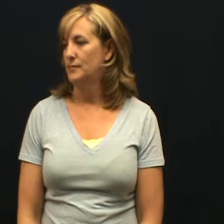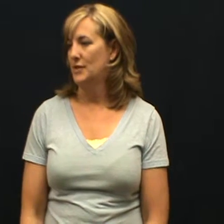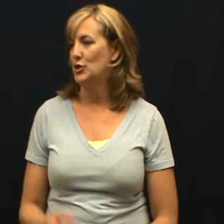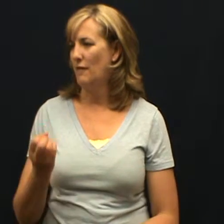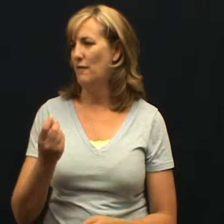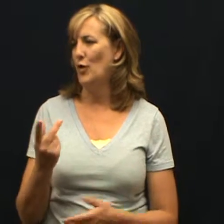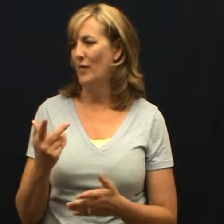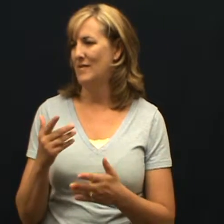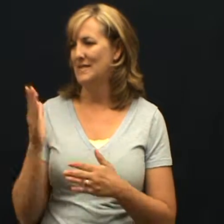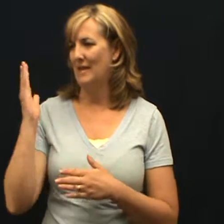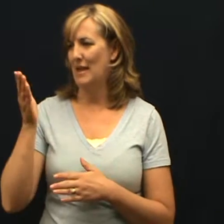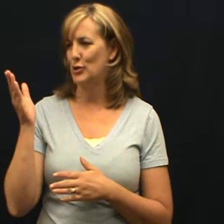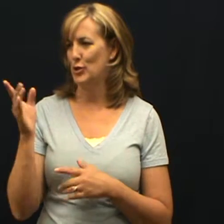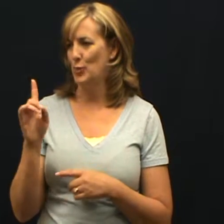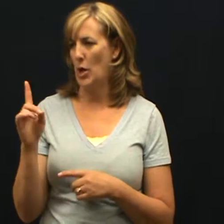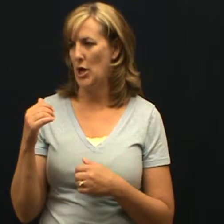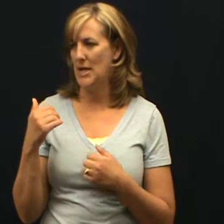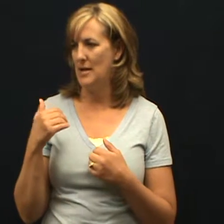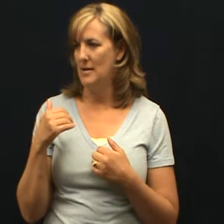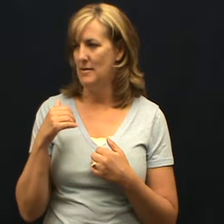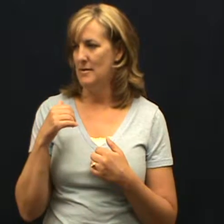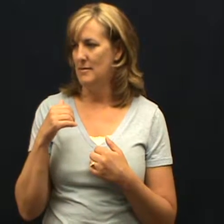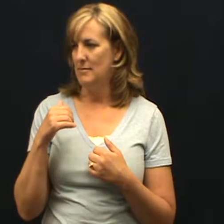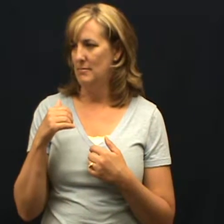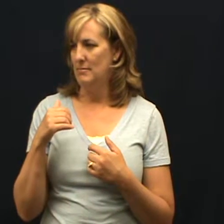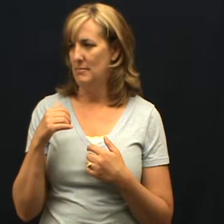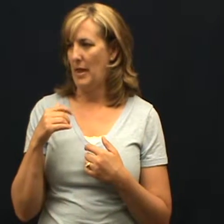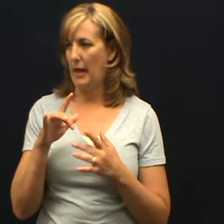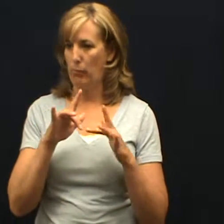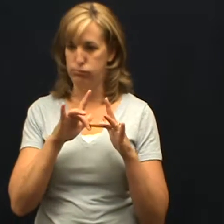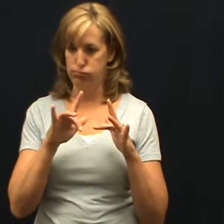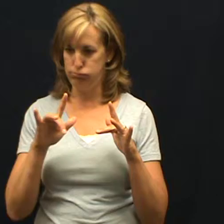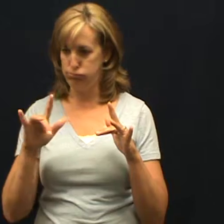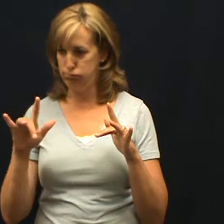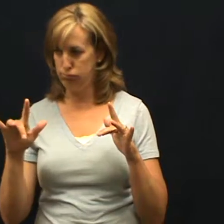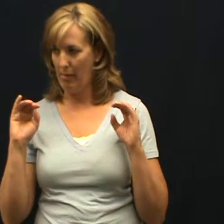There's a few of these lectures where you, like,